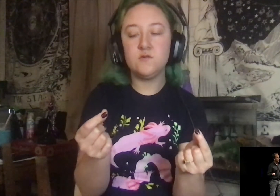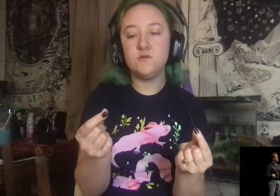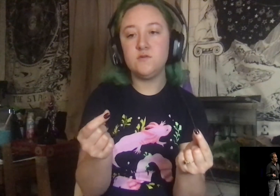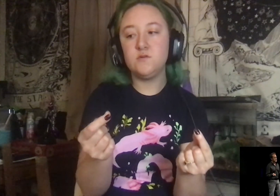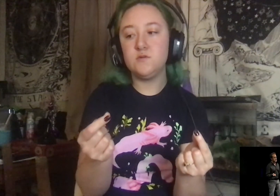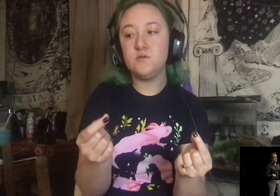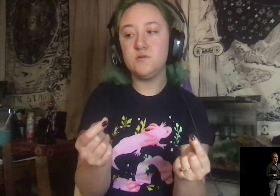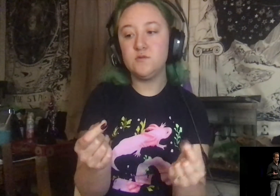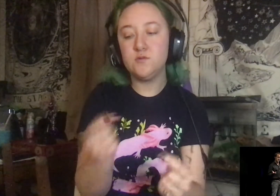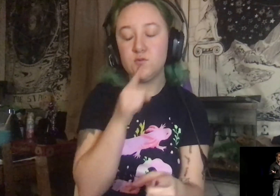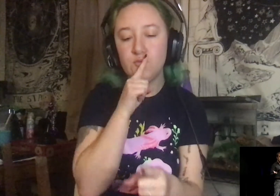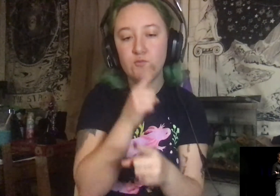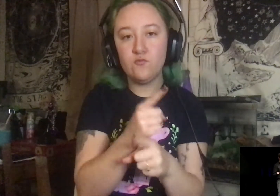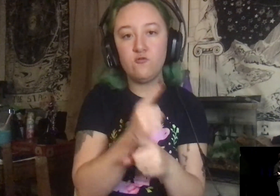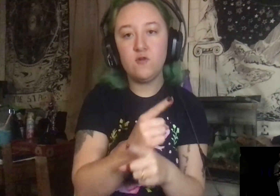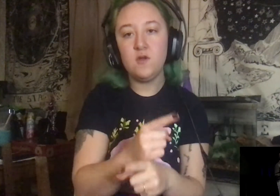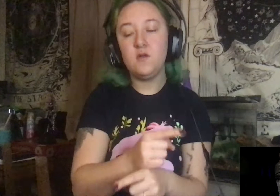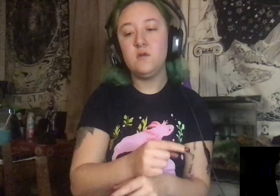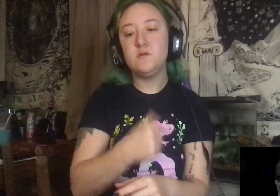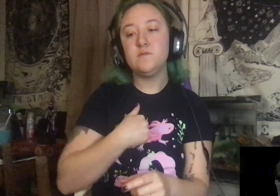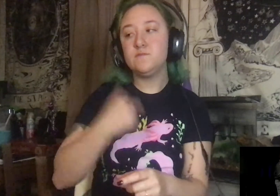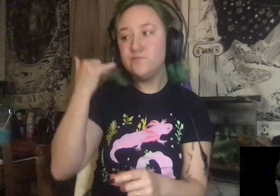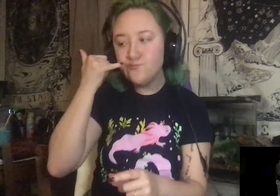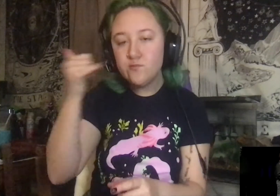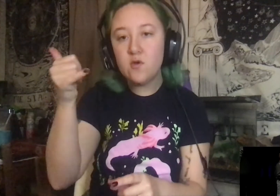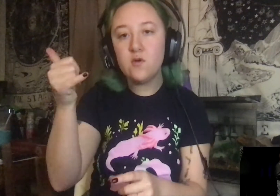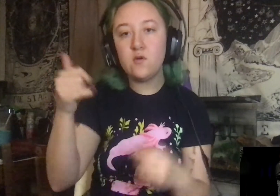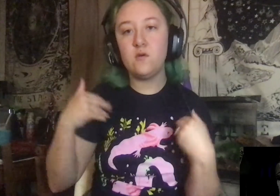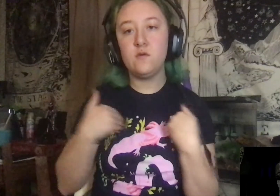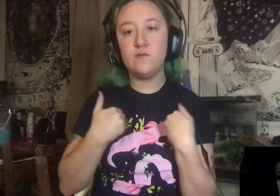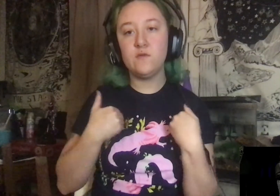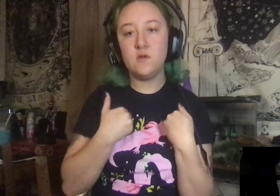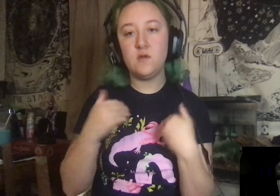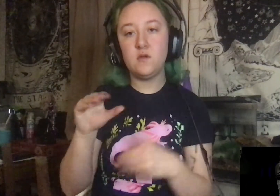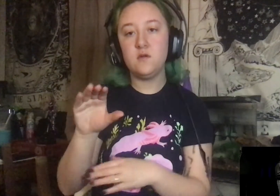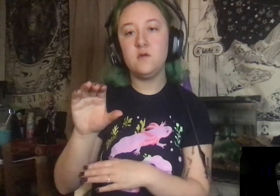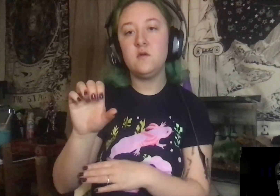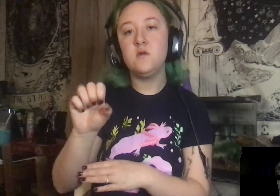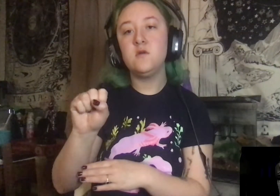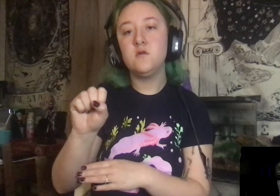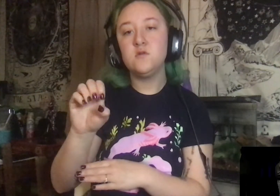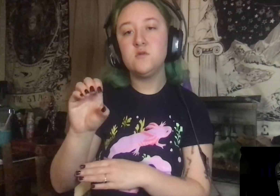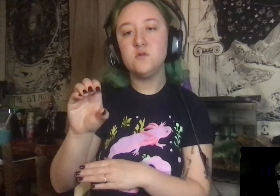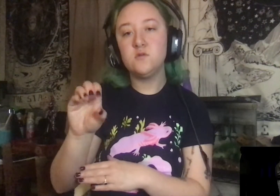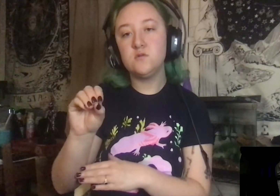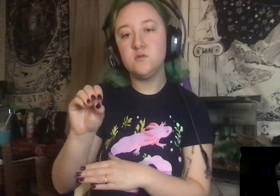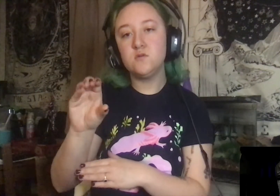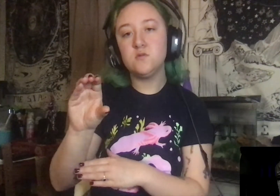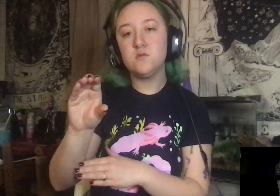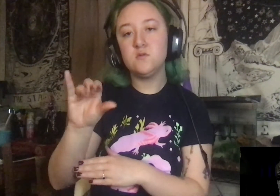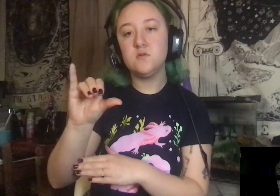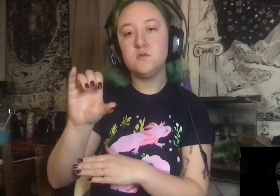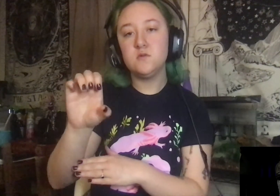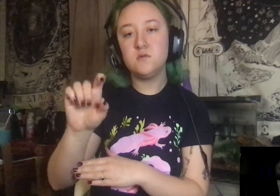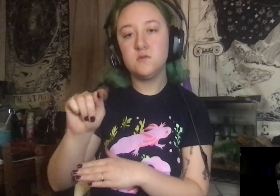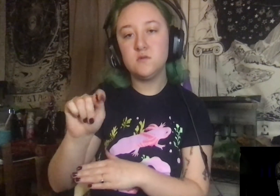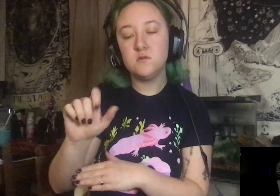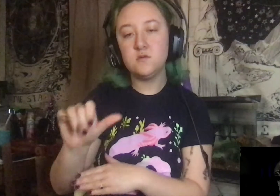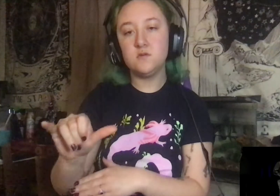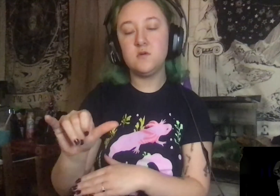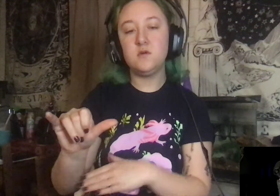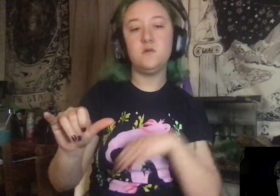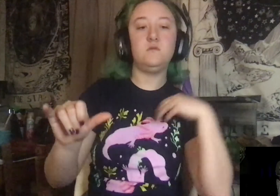I call the Humane Society and I say, look, I'm going to be castrating some lambs. Can you tell me the deal? And they're like, yeah, it's pretty straightforward. They use